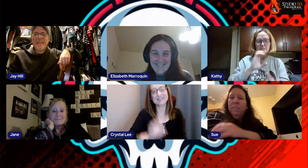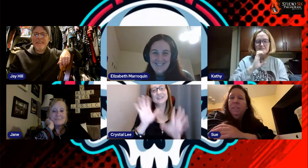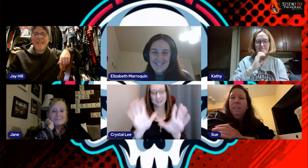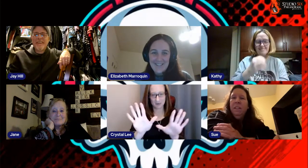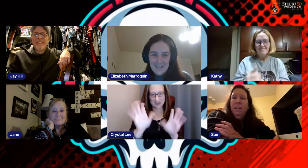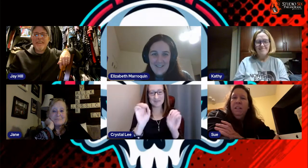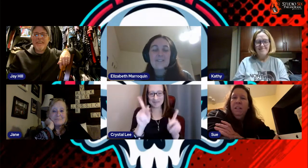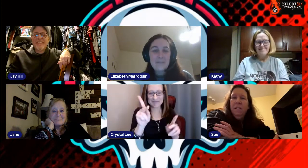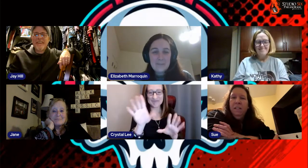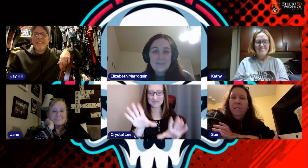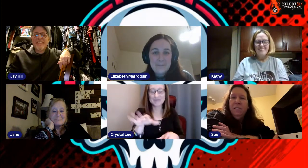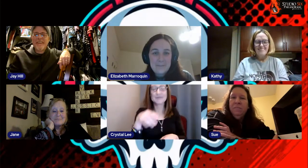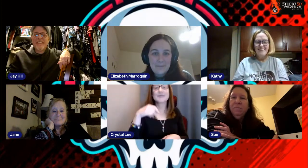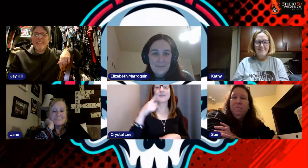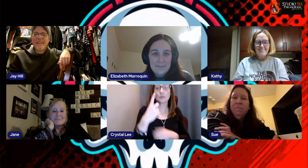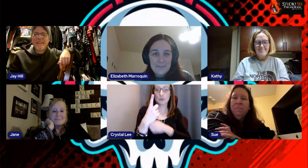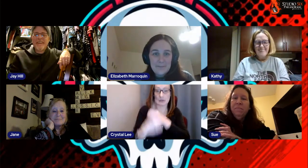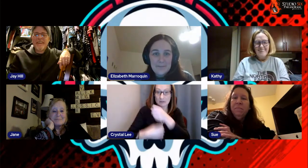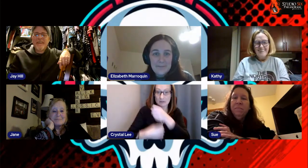go ahead, Crystal.